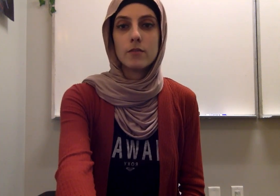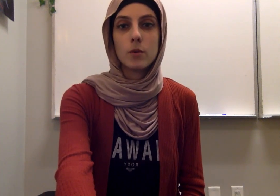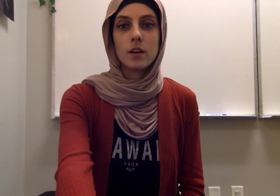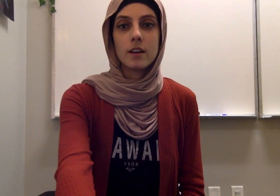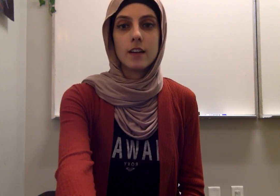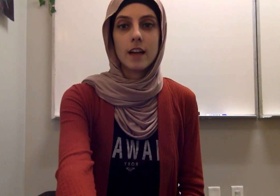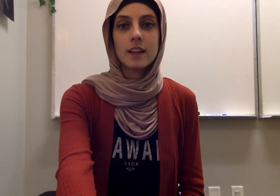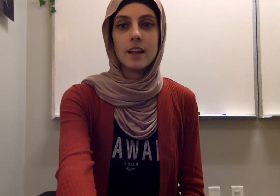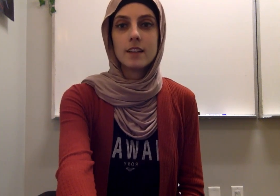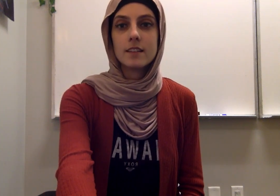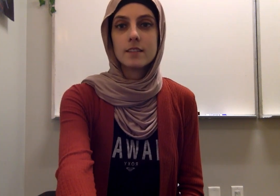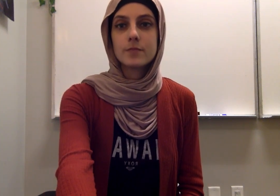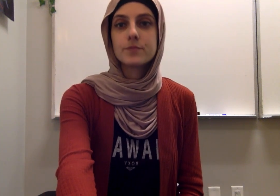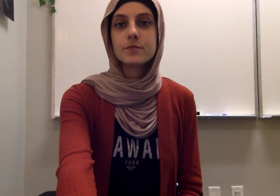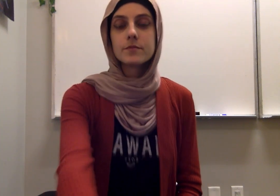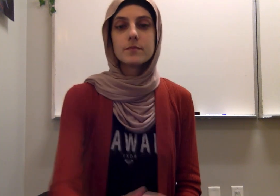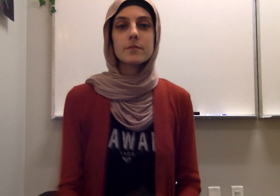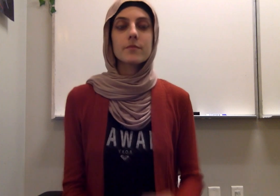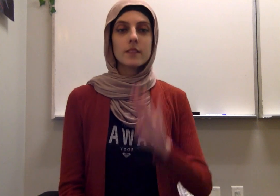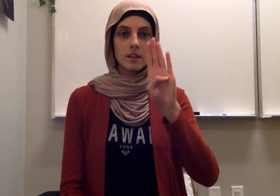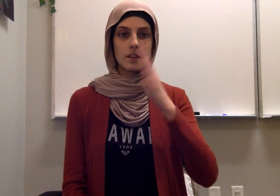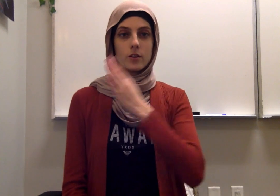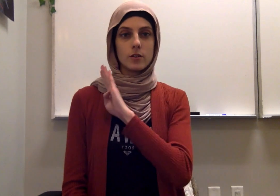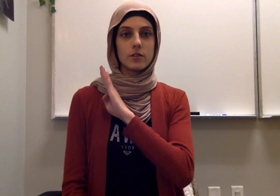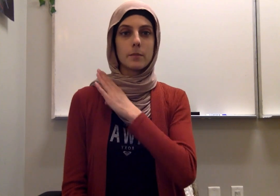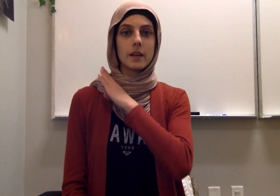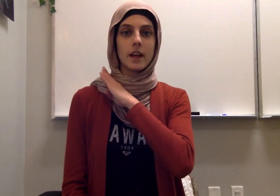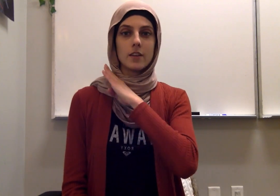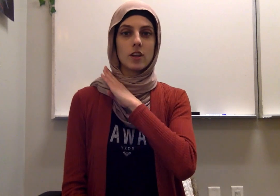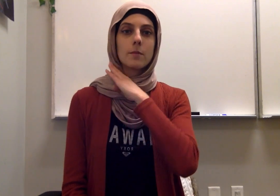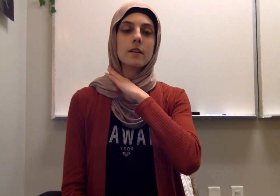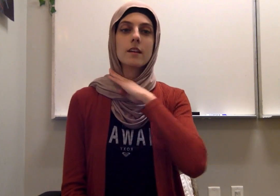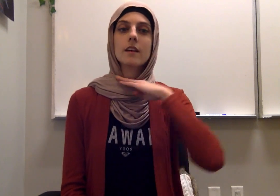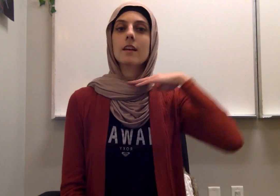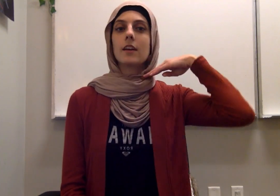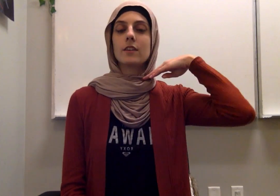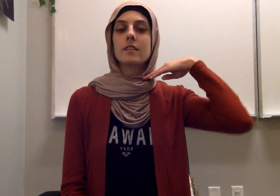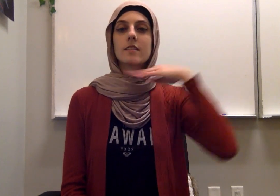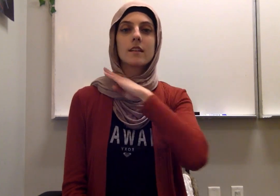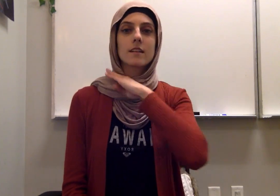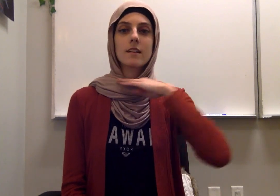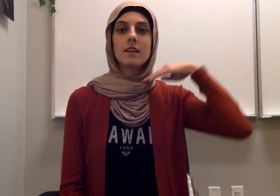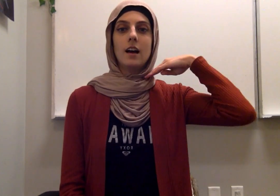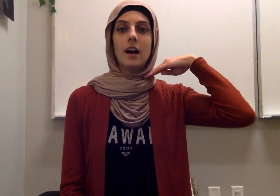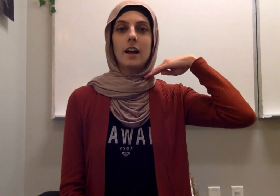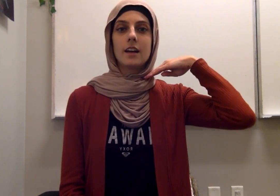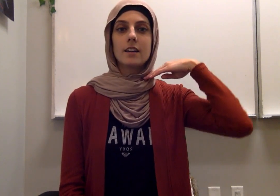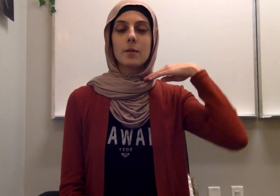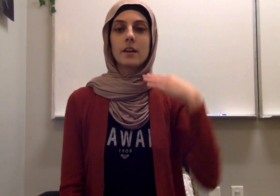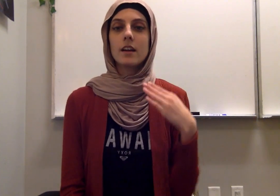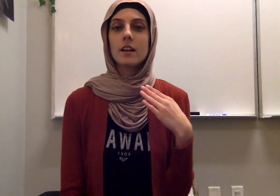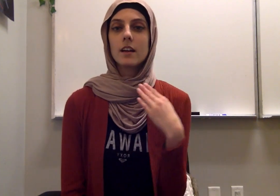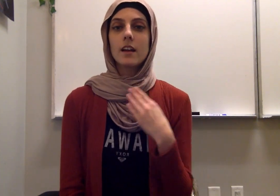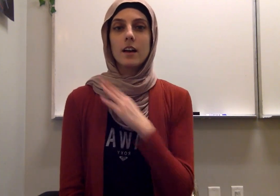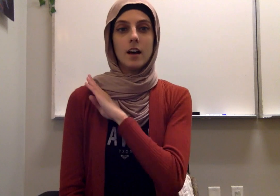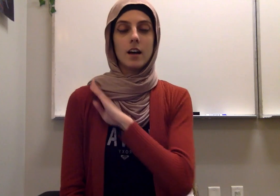For necklines, you use the B hand shape. If it's high up here, if